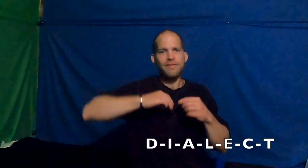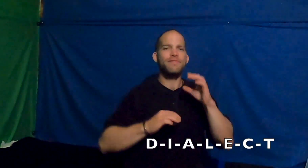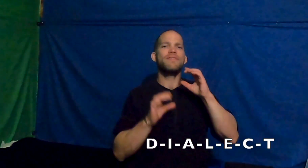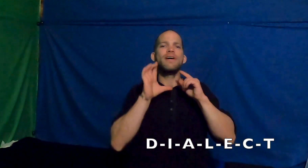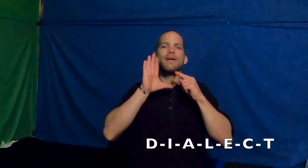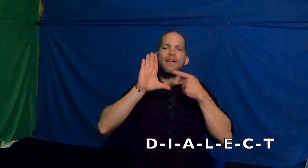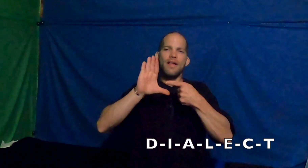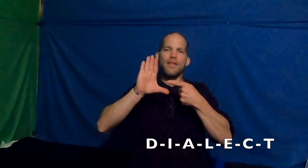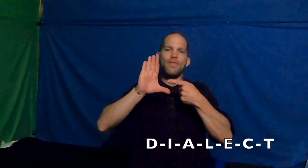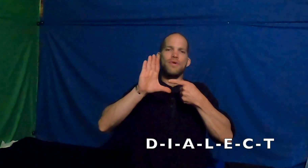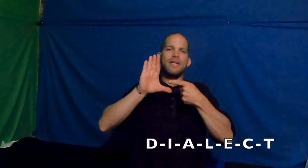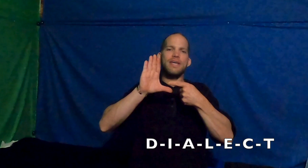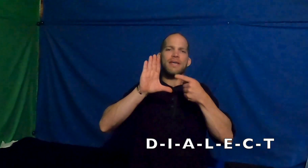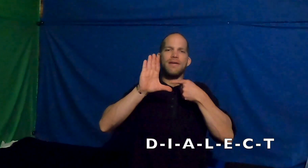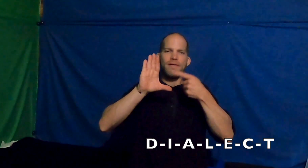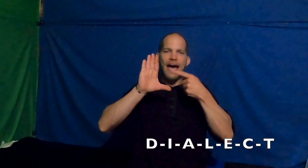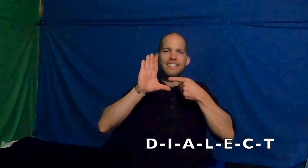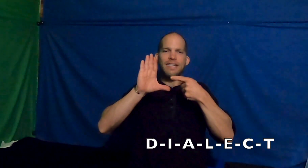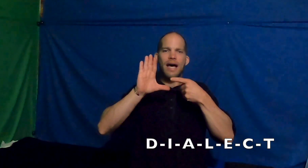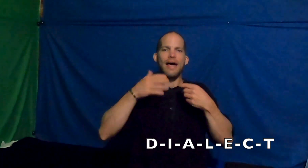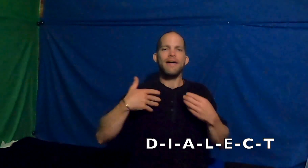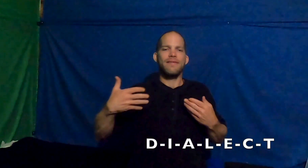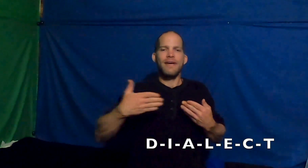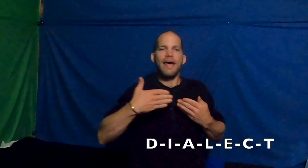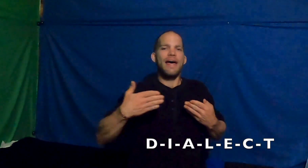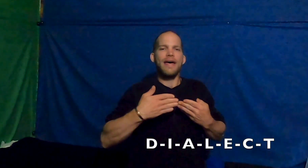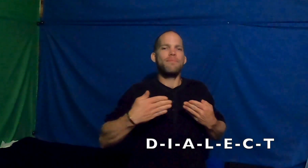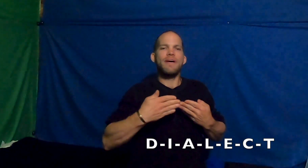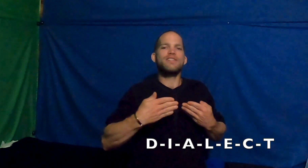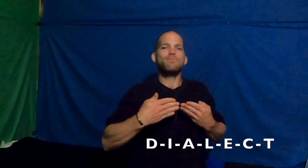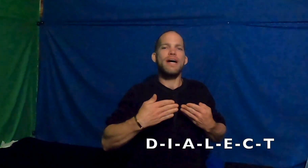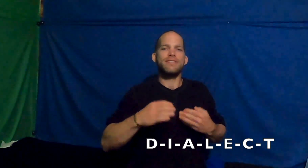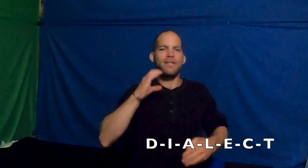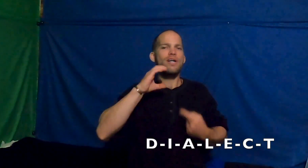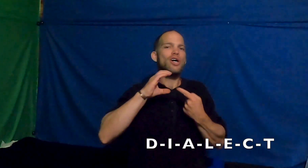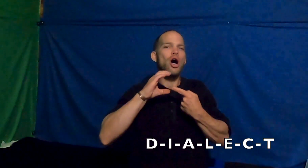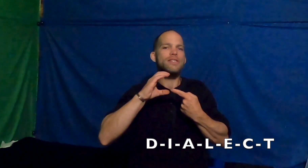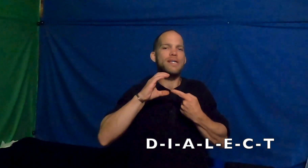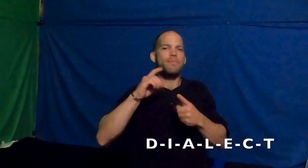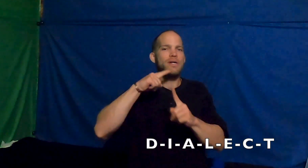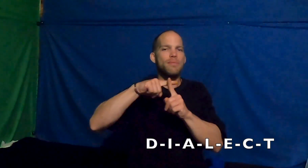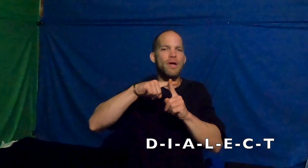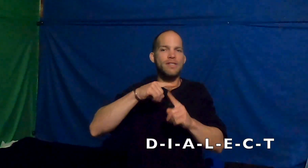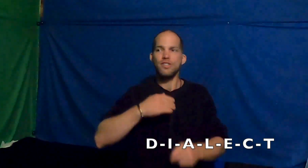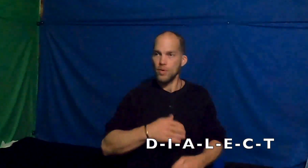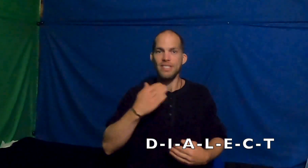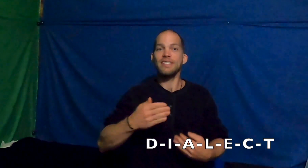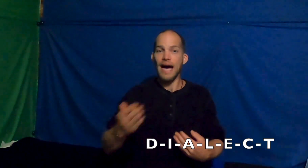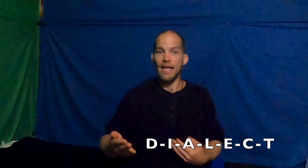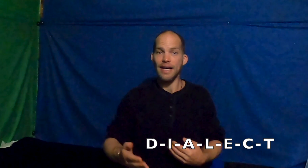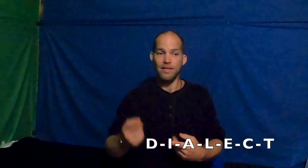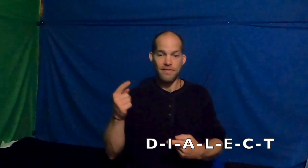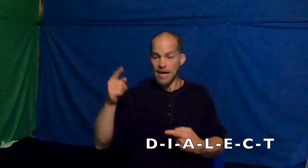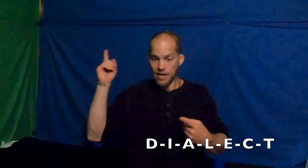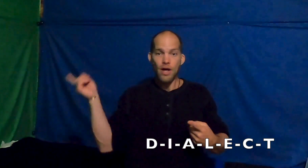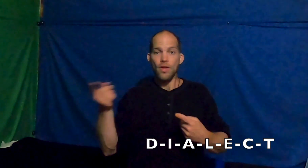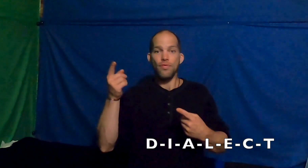active 3D as it lie expressed concept plus. So it's the dialect of that